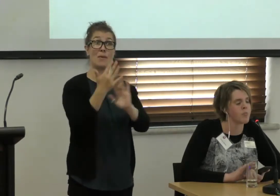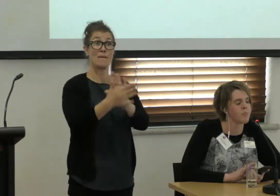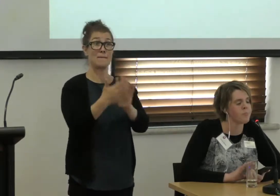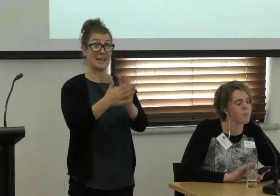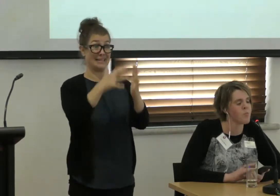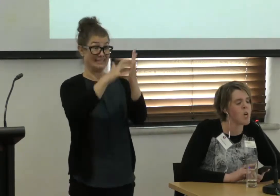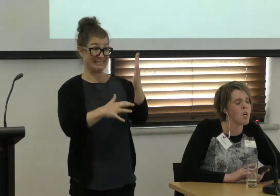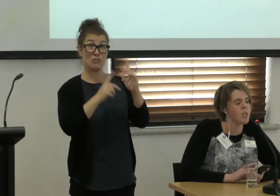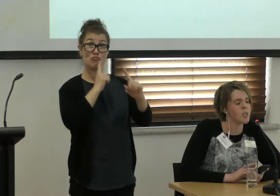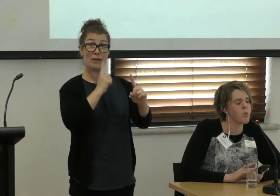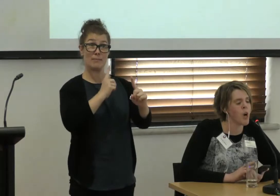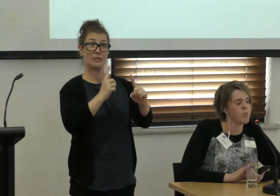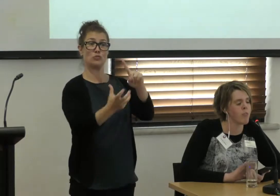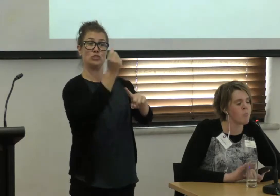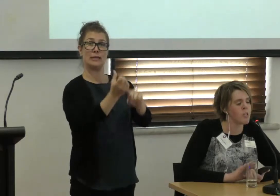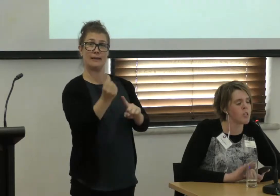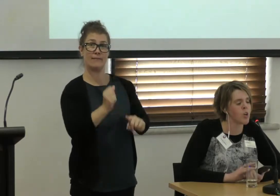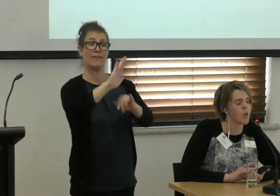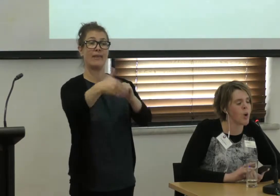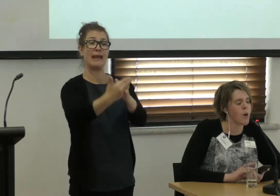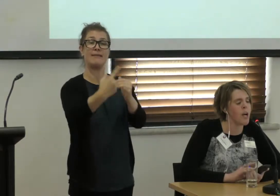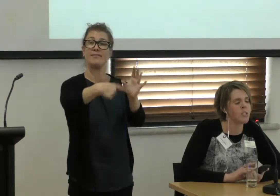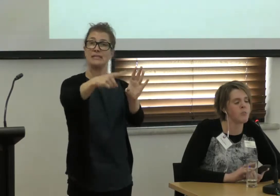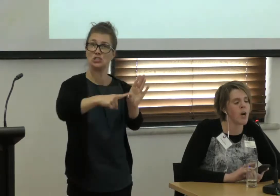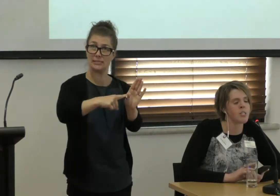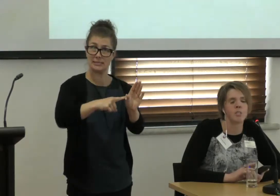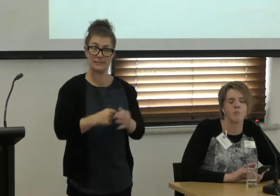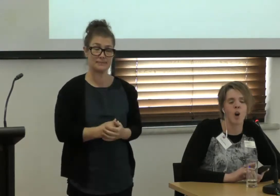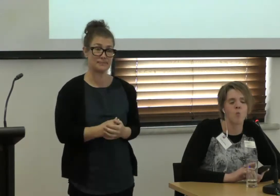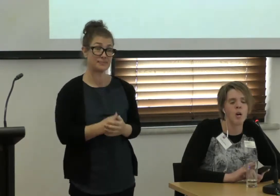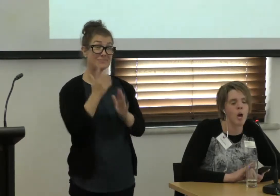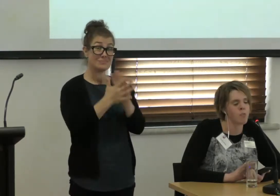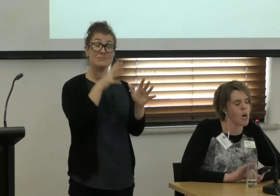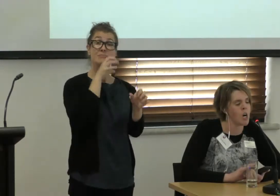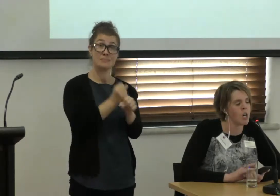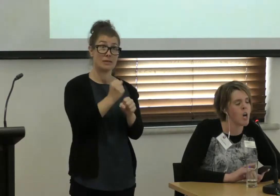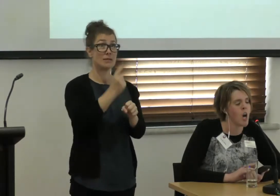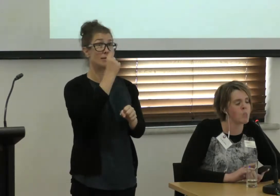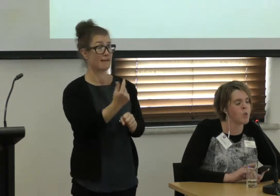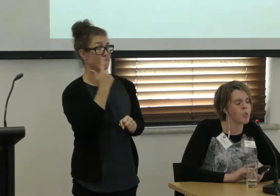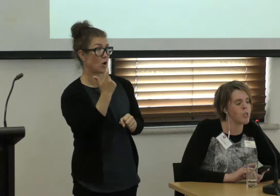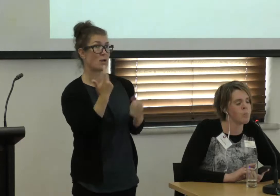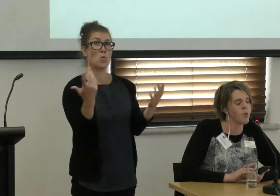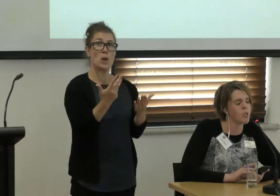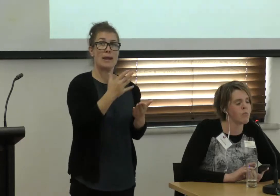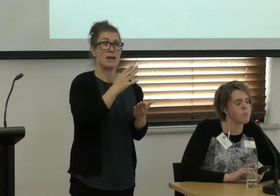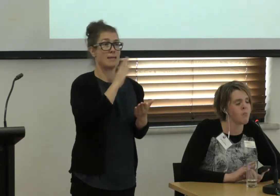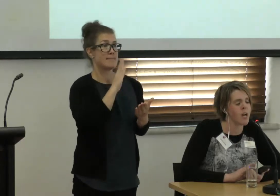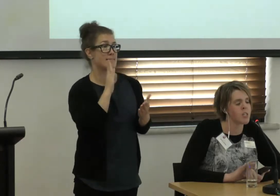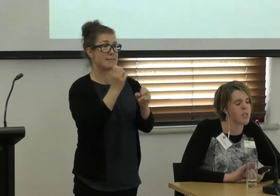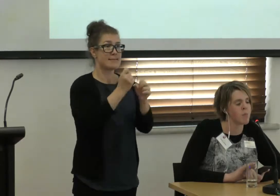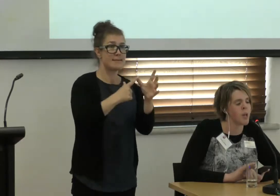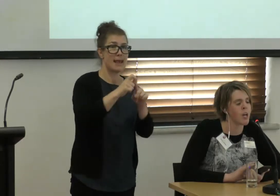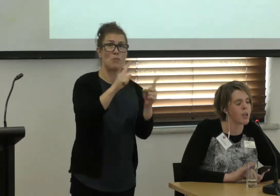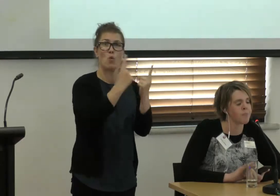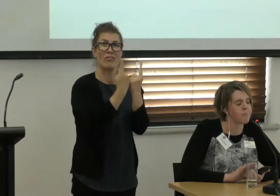2019. This would help governments comprehensively identify where gaps are and would also support service providers